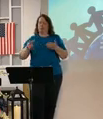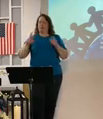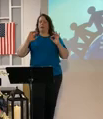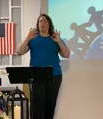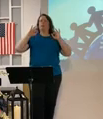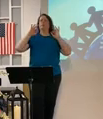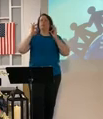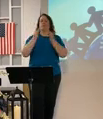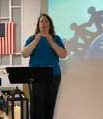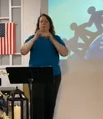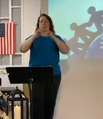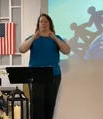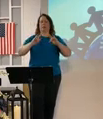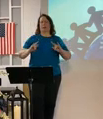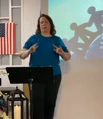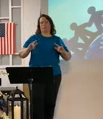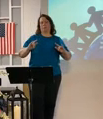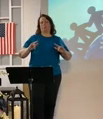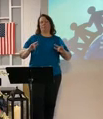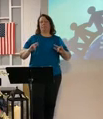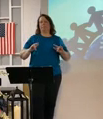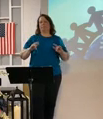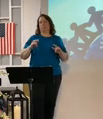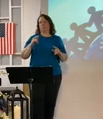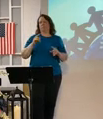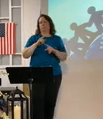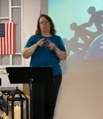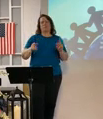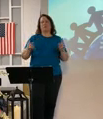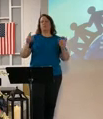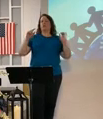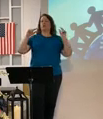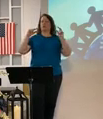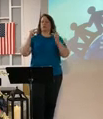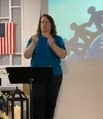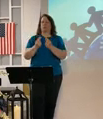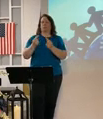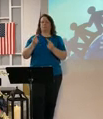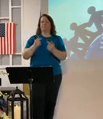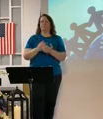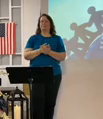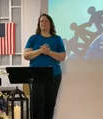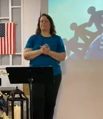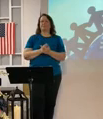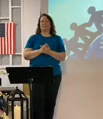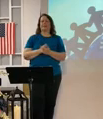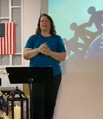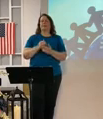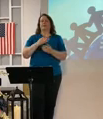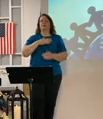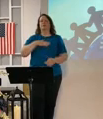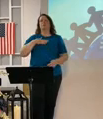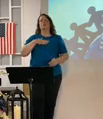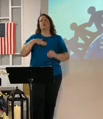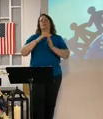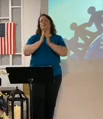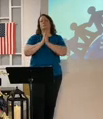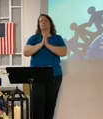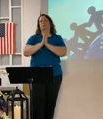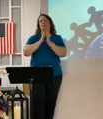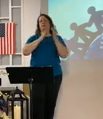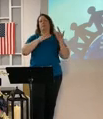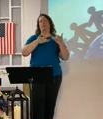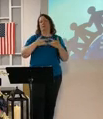with quite possibly a whole new group of kids and campers. So please pray for the hearts of the people that will be